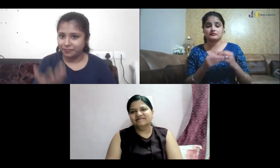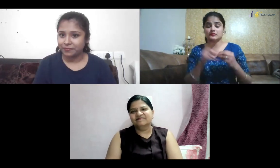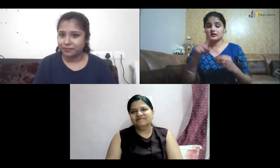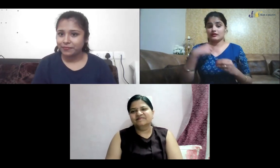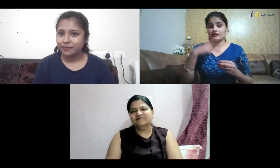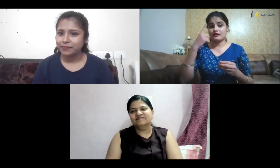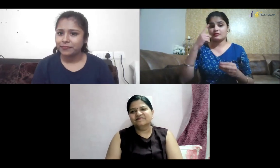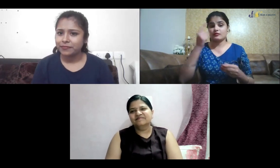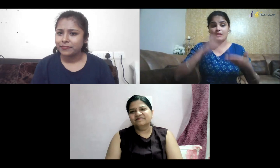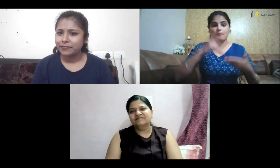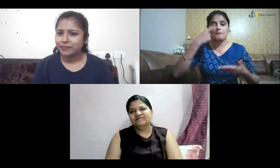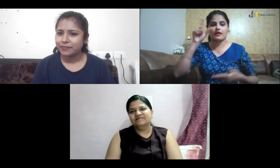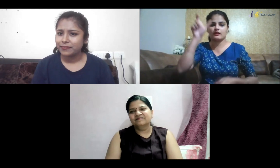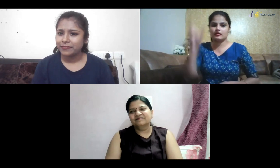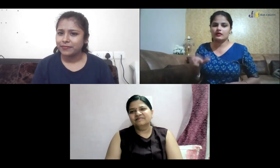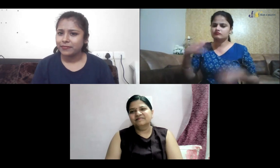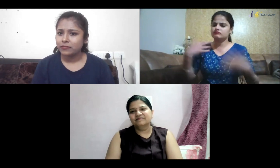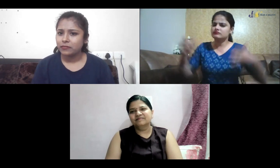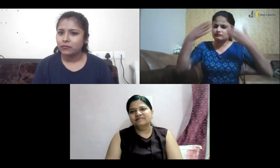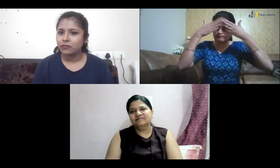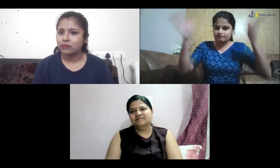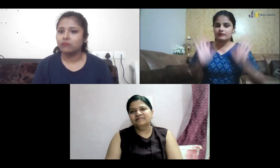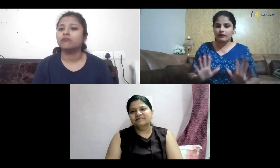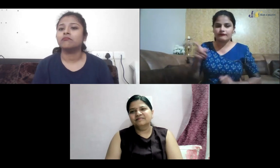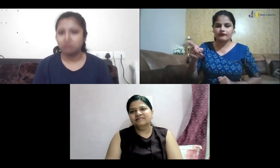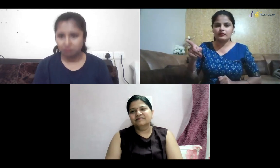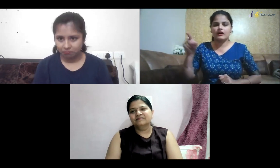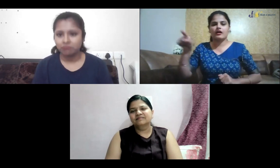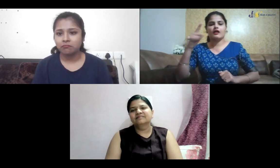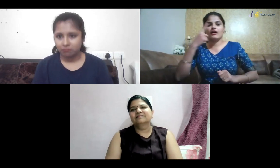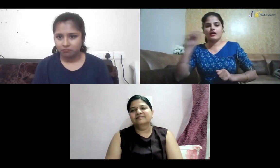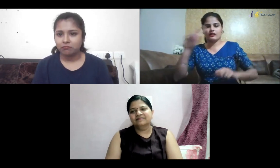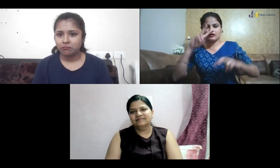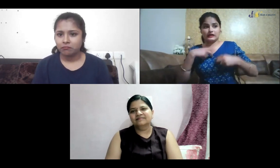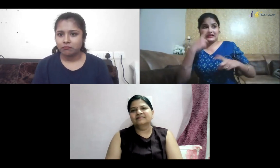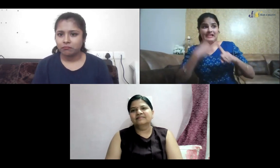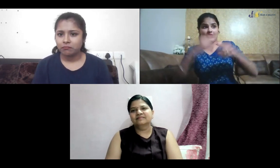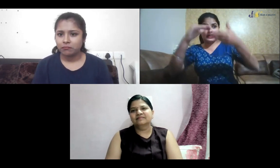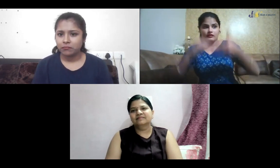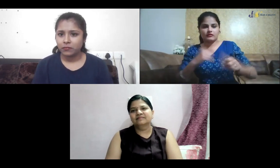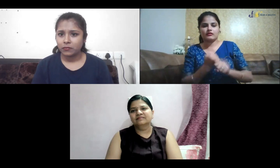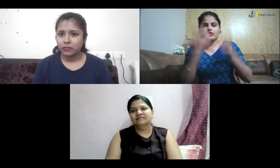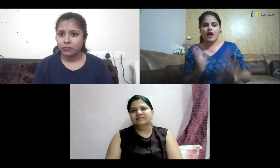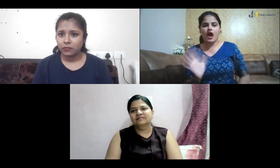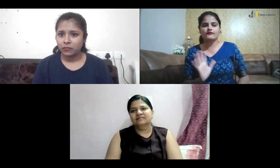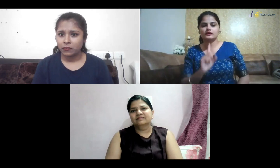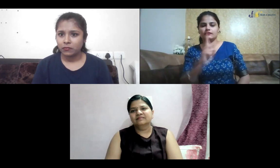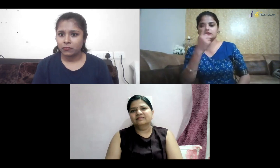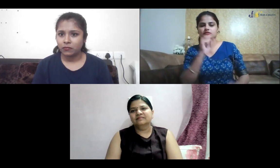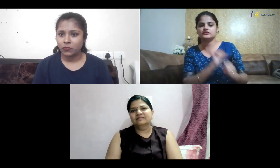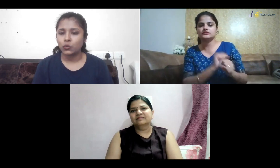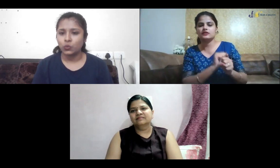yes. Can I add one thing? So, my mother-in-law she's so open-minded. When